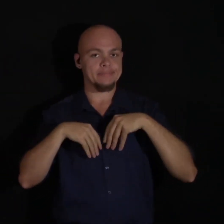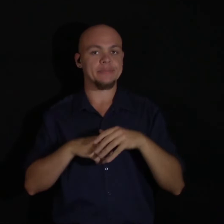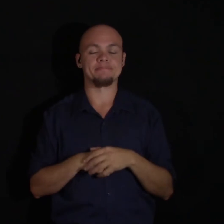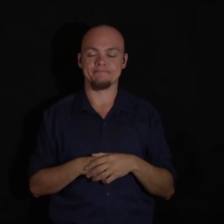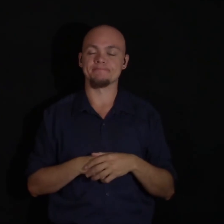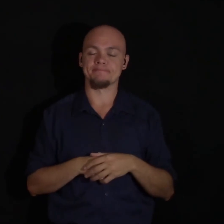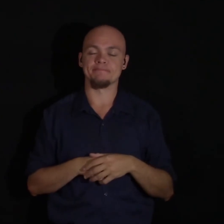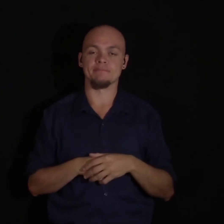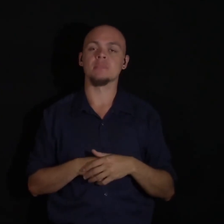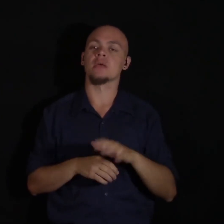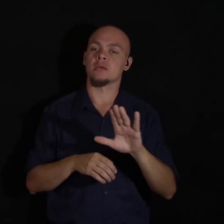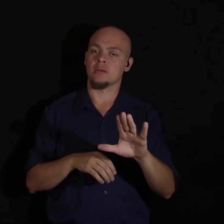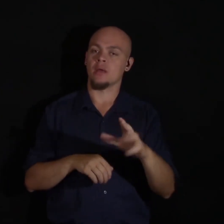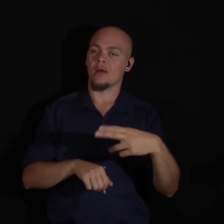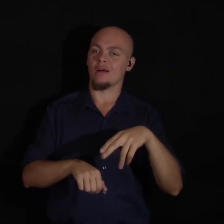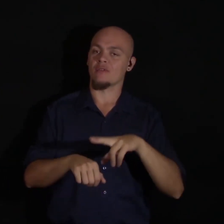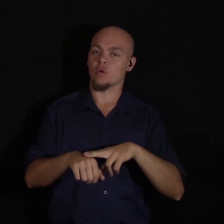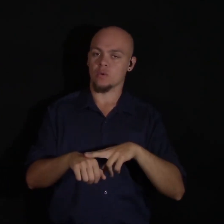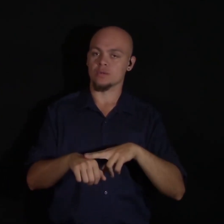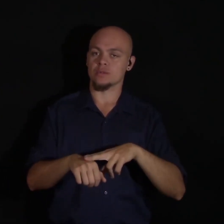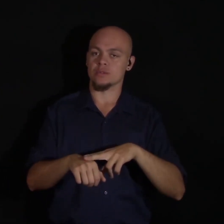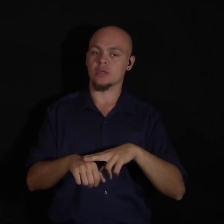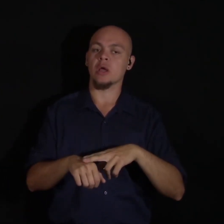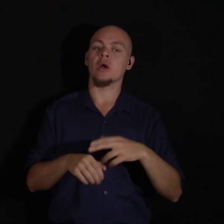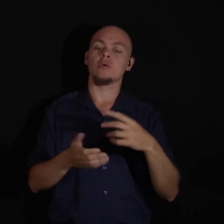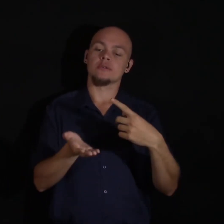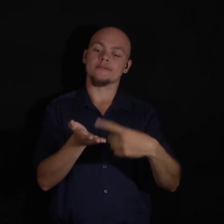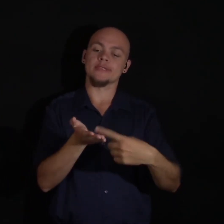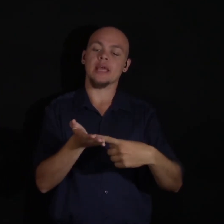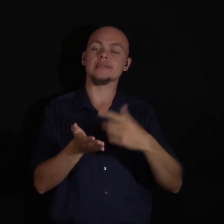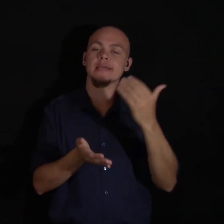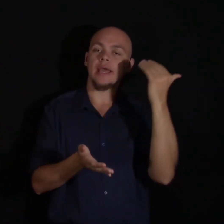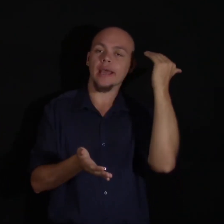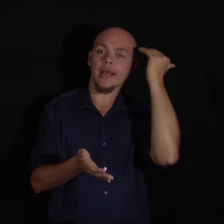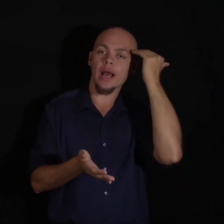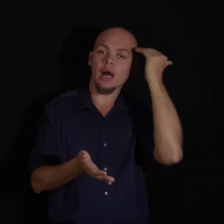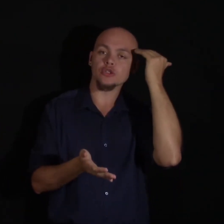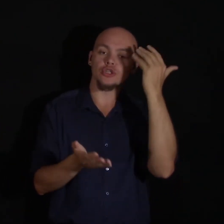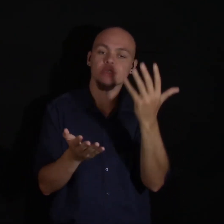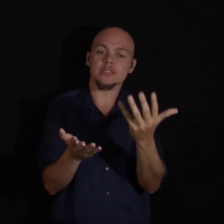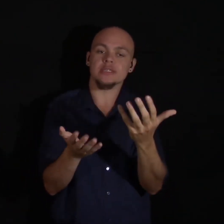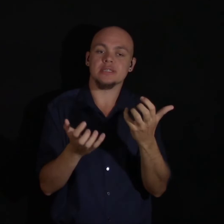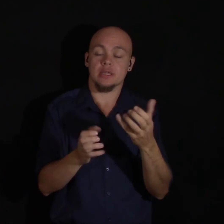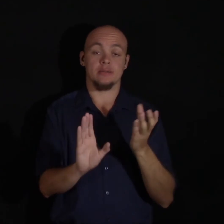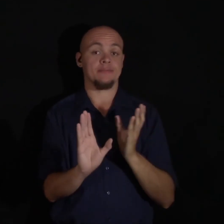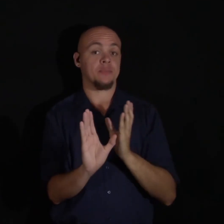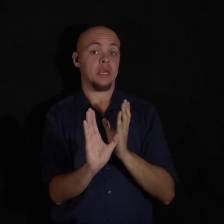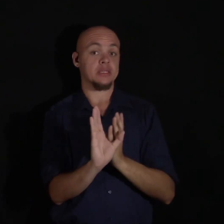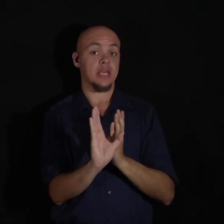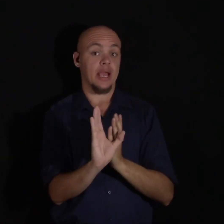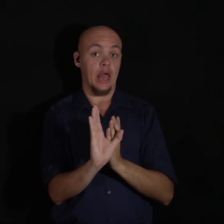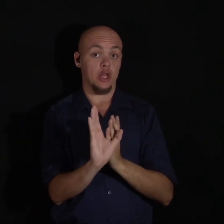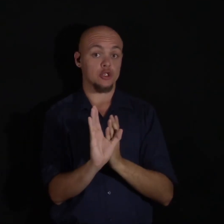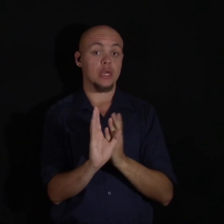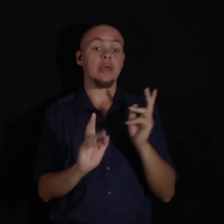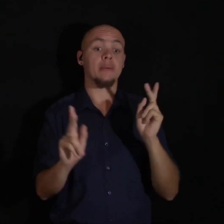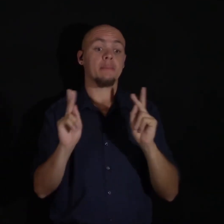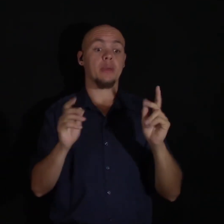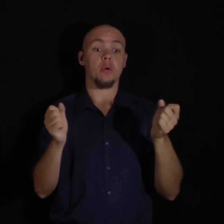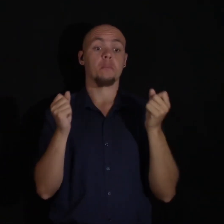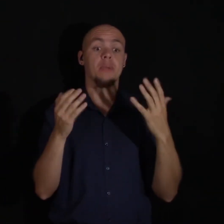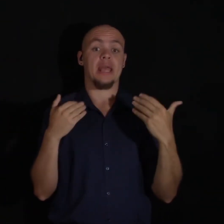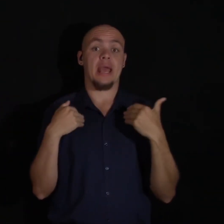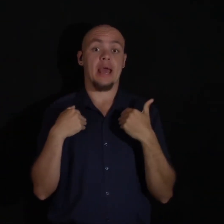are talking about conscious desires. As we know from psychology, many people have